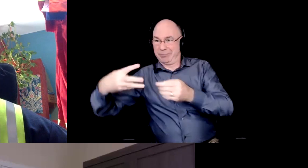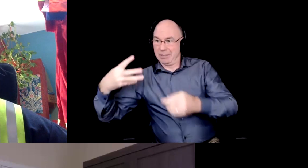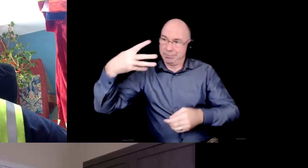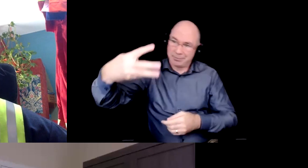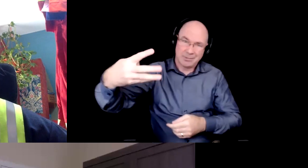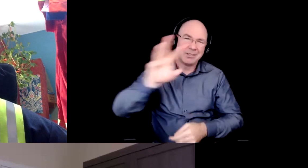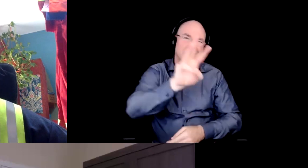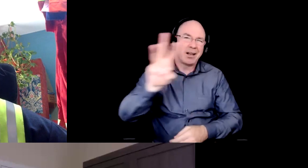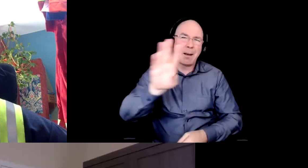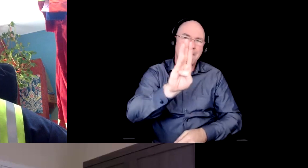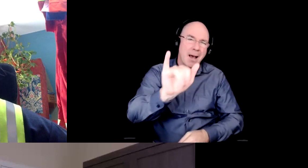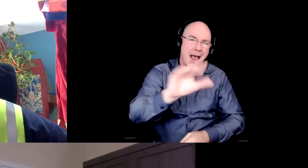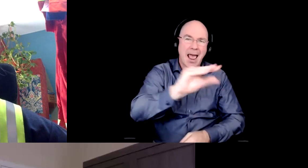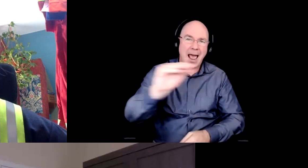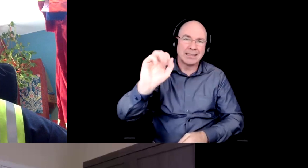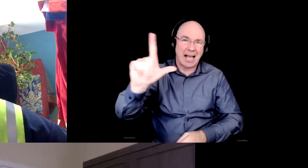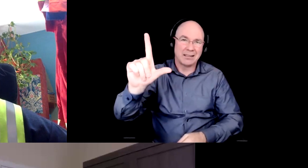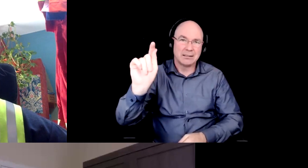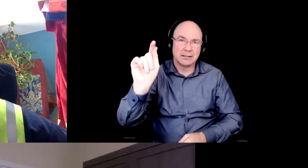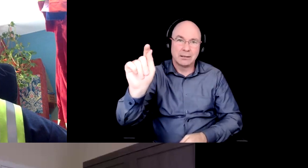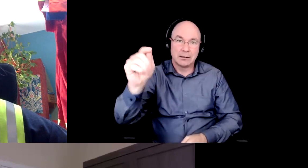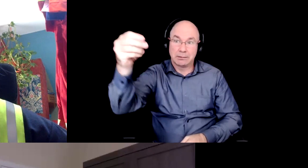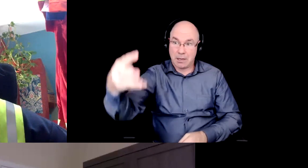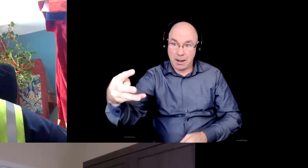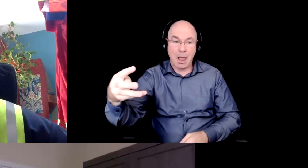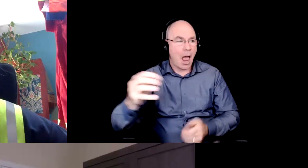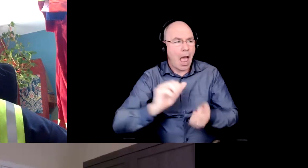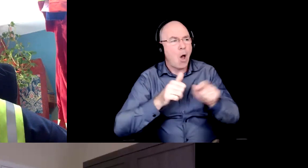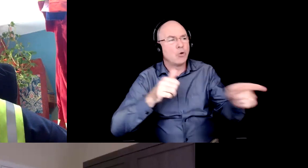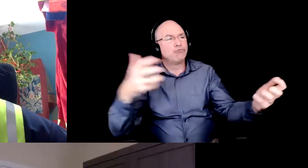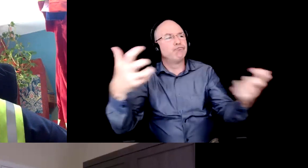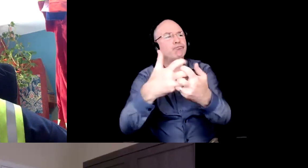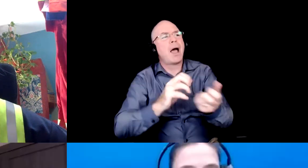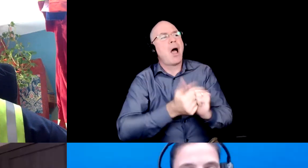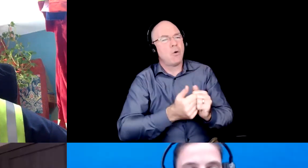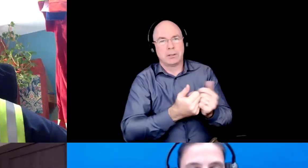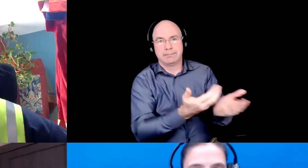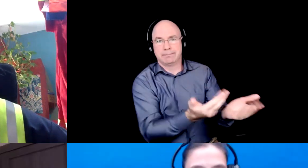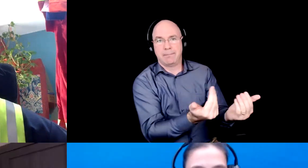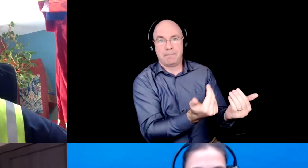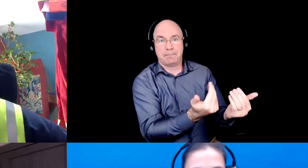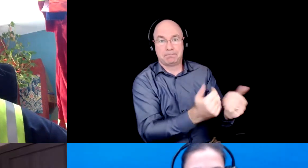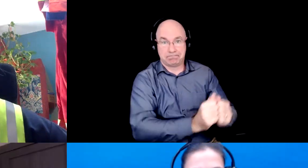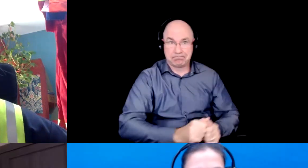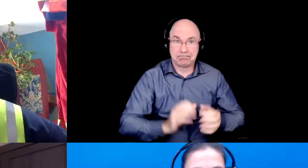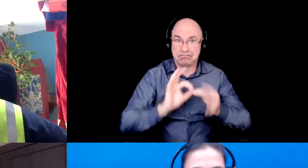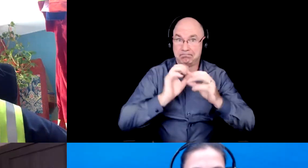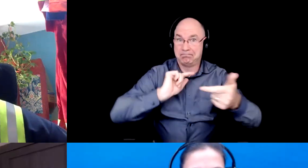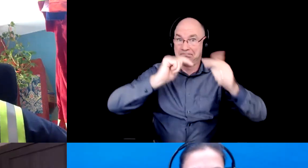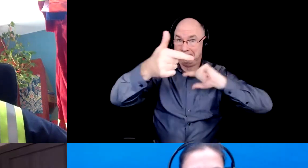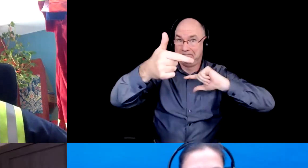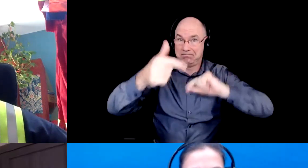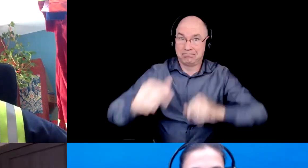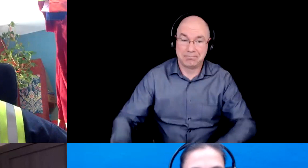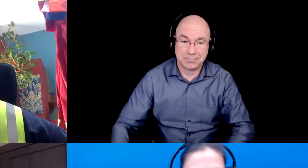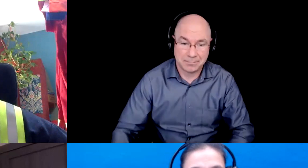sell. We're looking for people to say how they met those requirements. When you answer how you meet those requirements, they